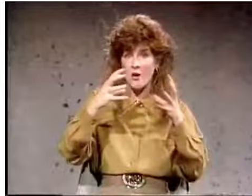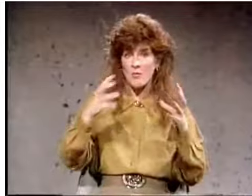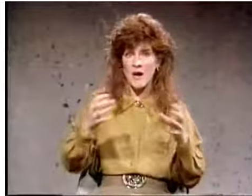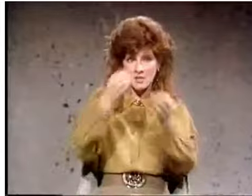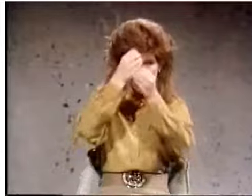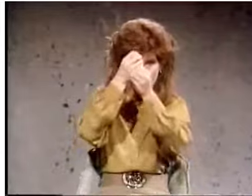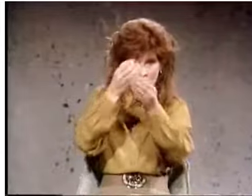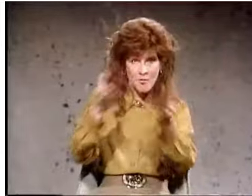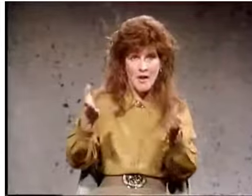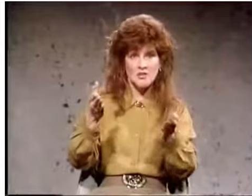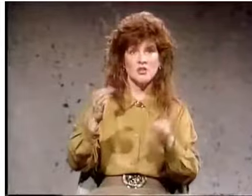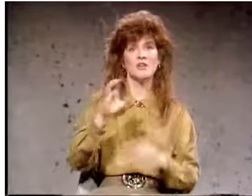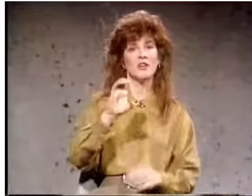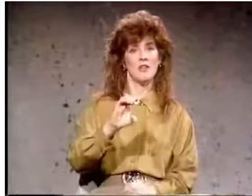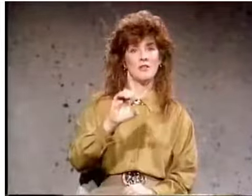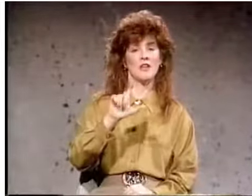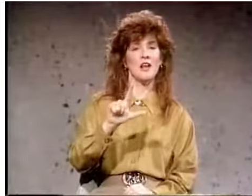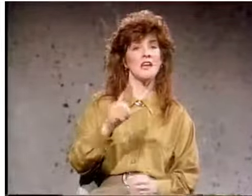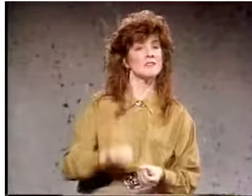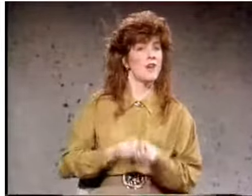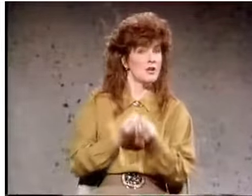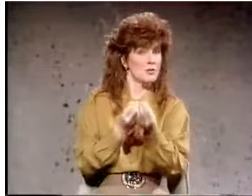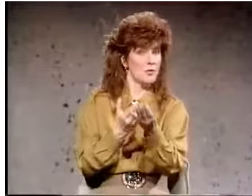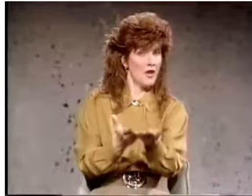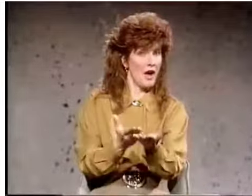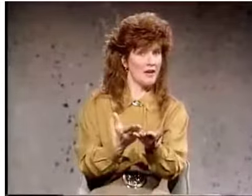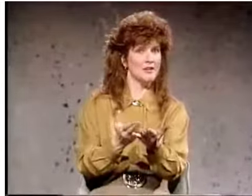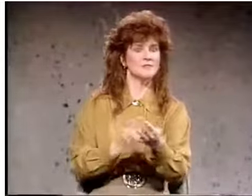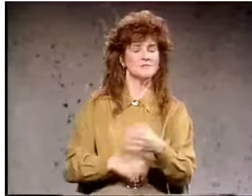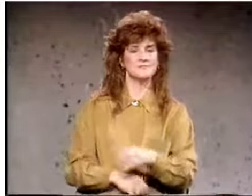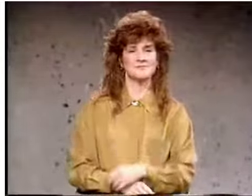a lot of information in ASL